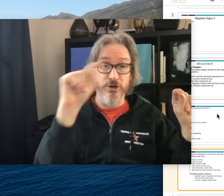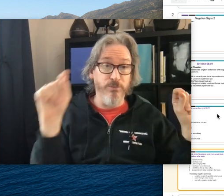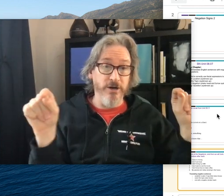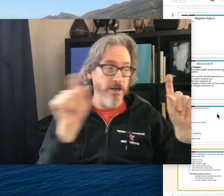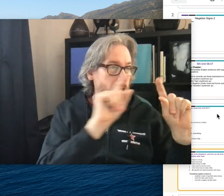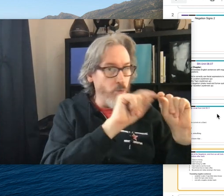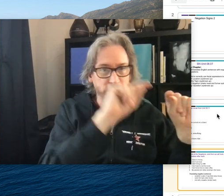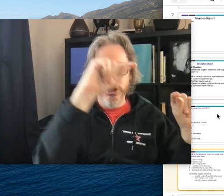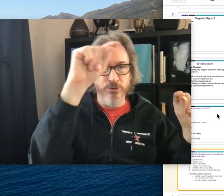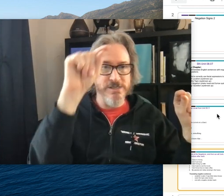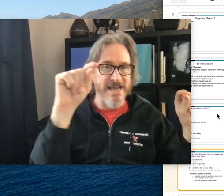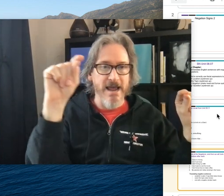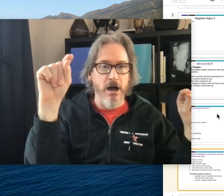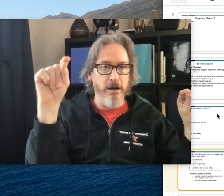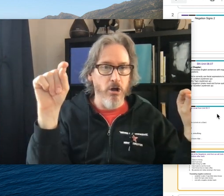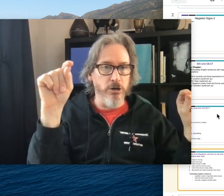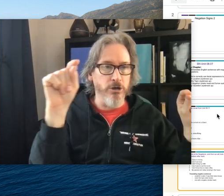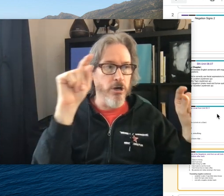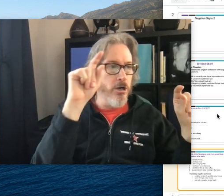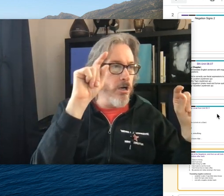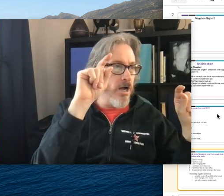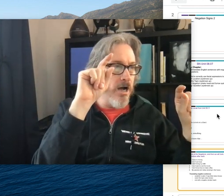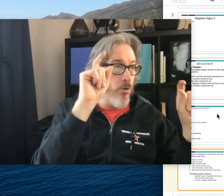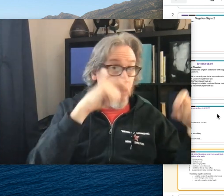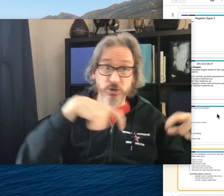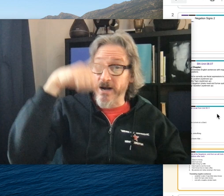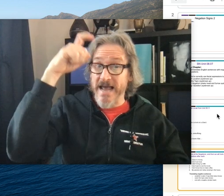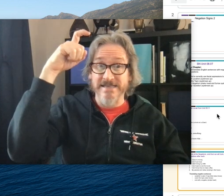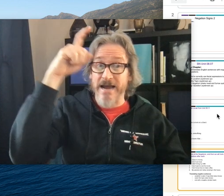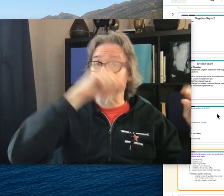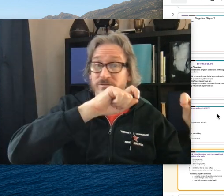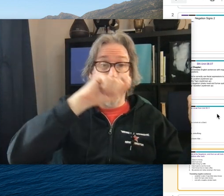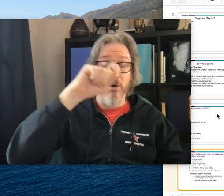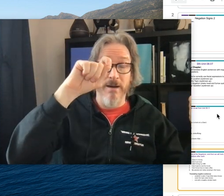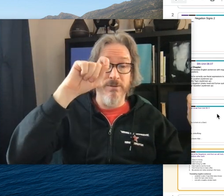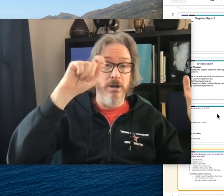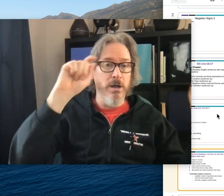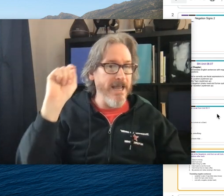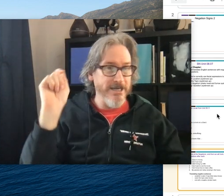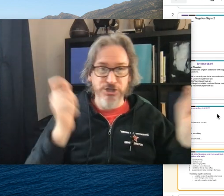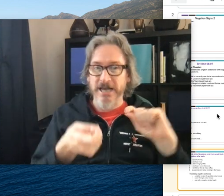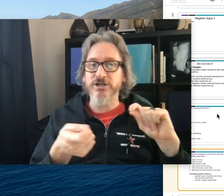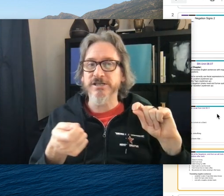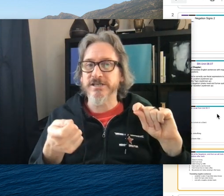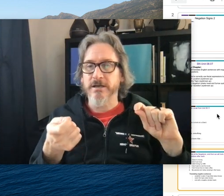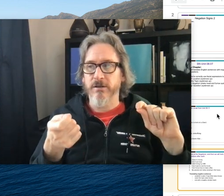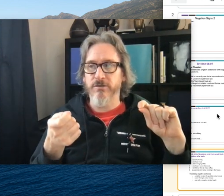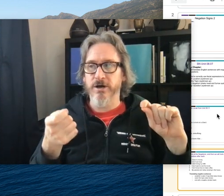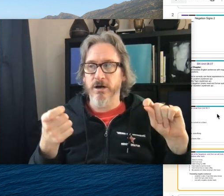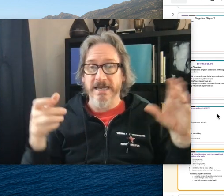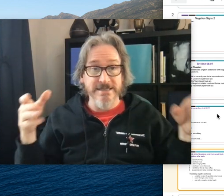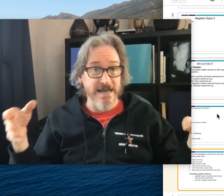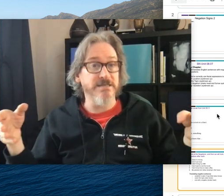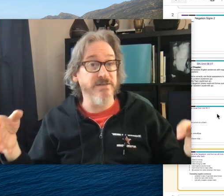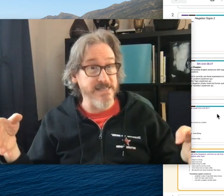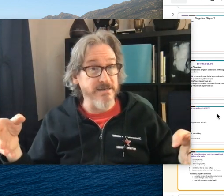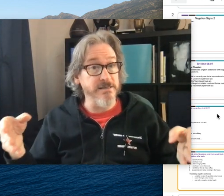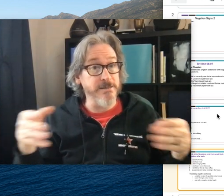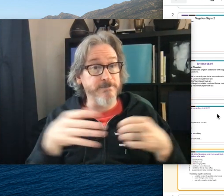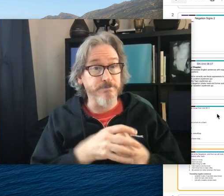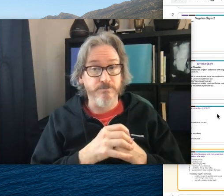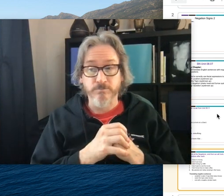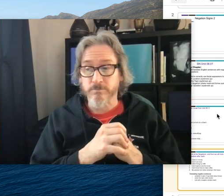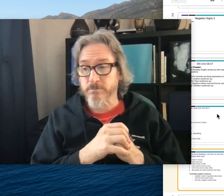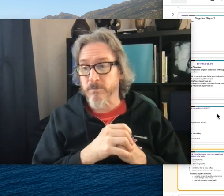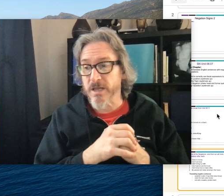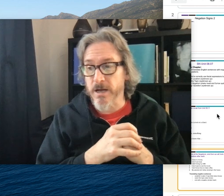and where you put it, which you stay on longer, which one has eyebrows go up, it changes the intent of the